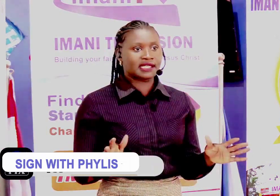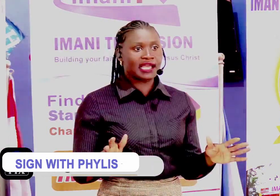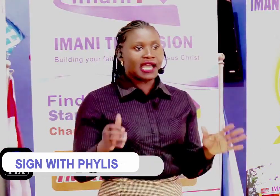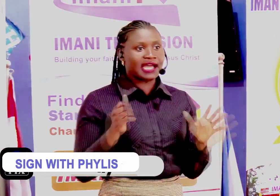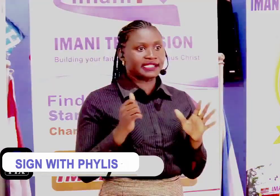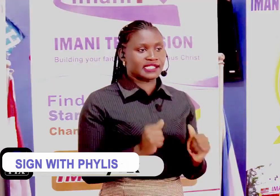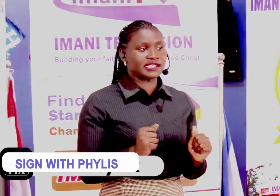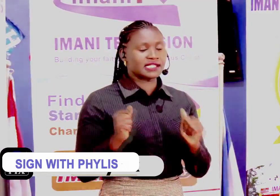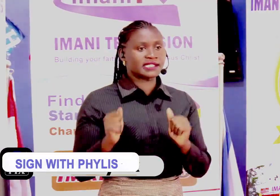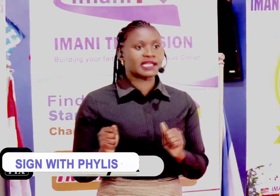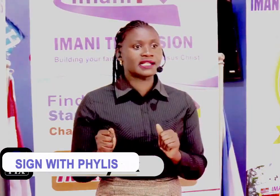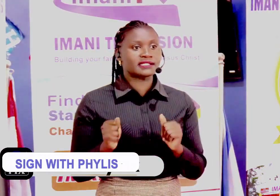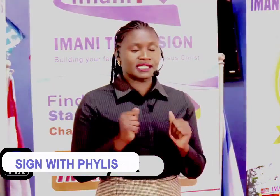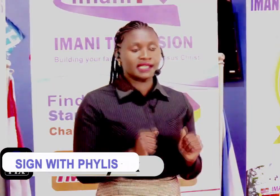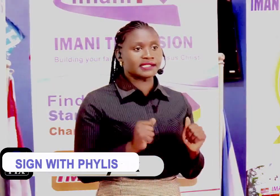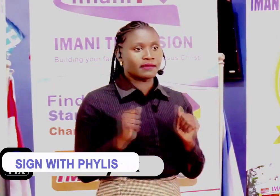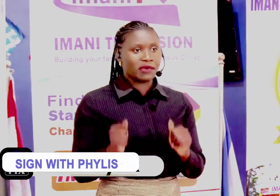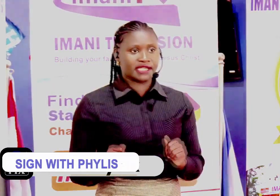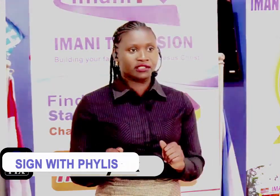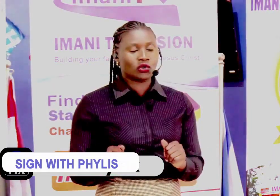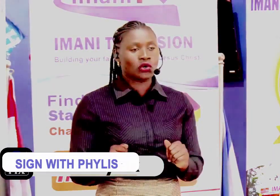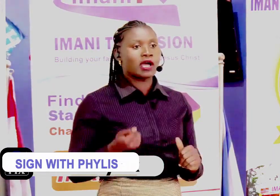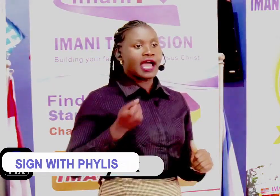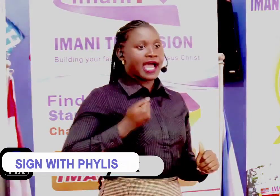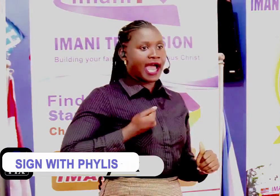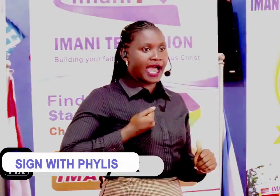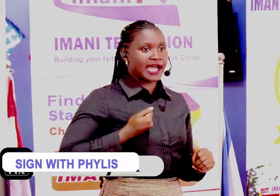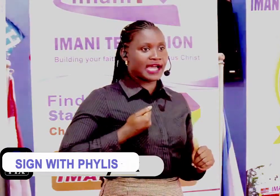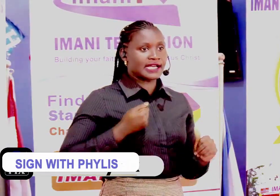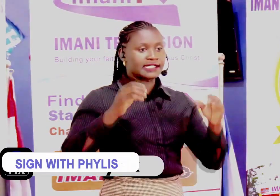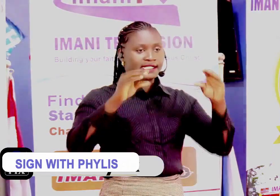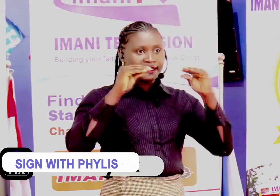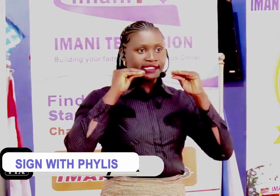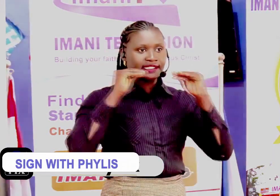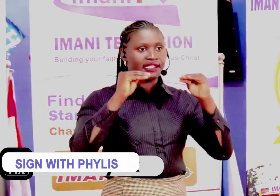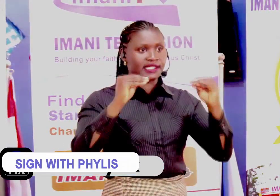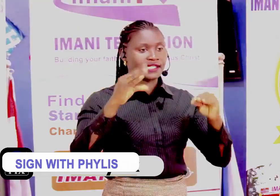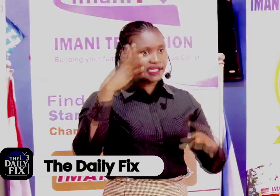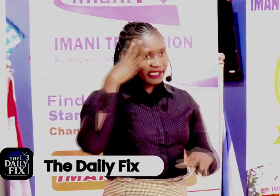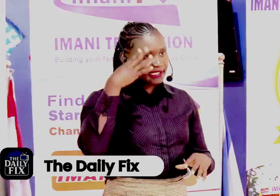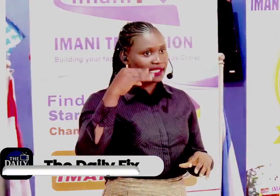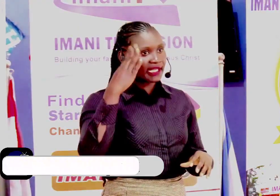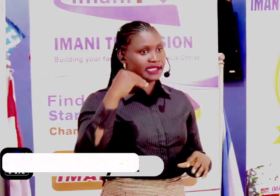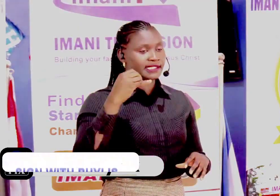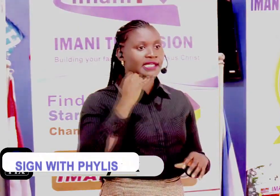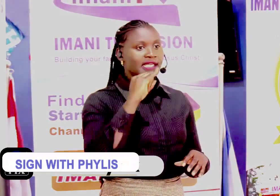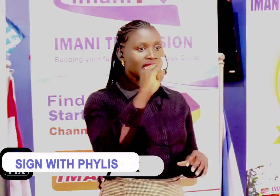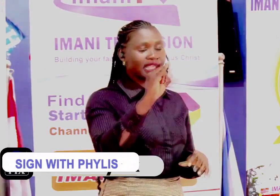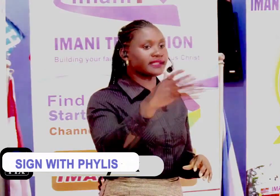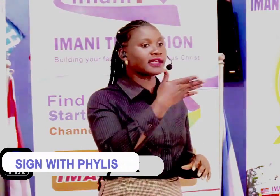Her teaching skills is the best. So her teaching skills is the